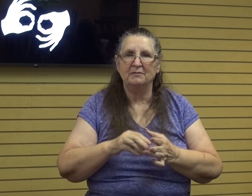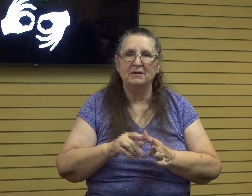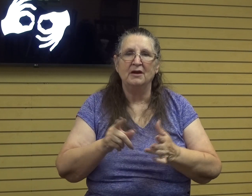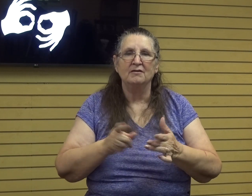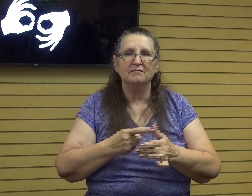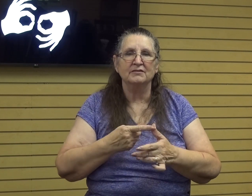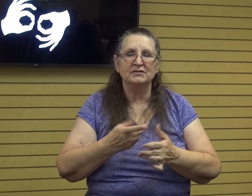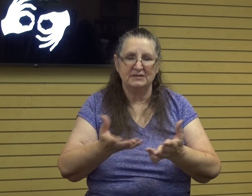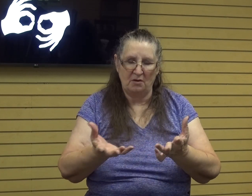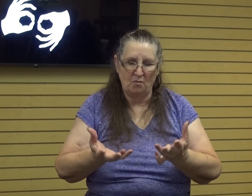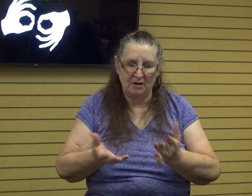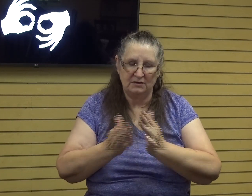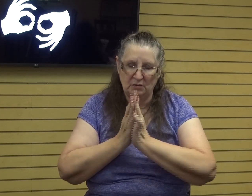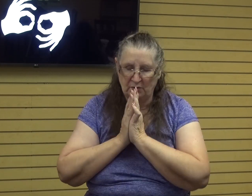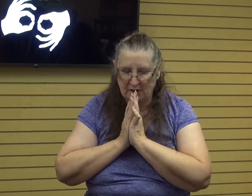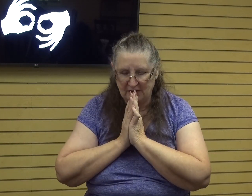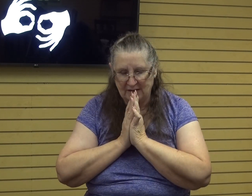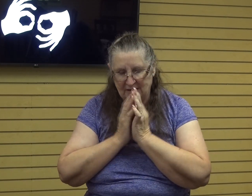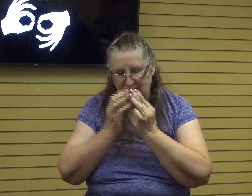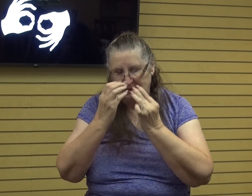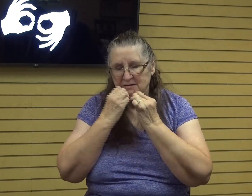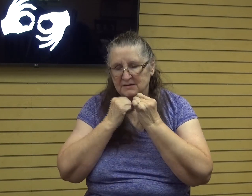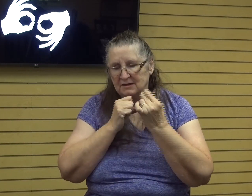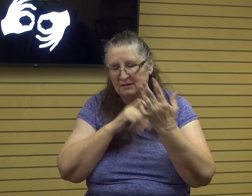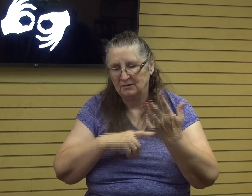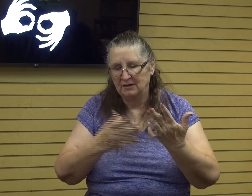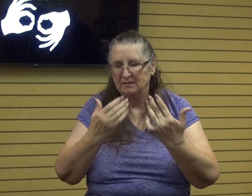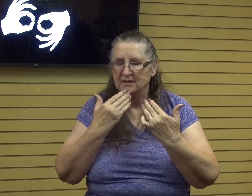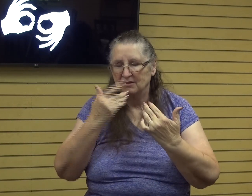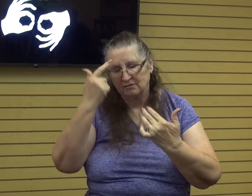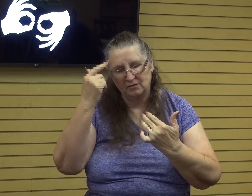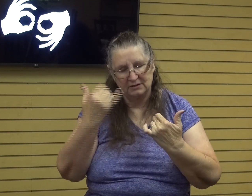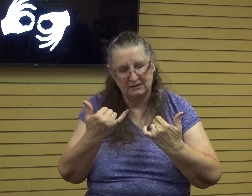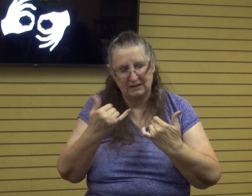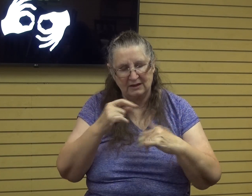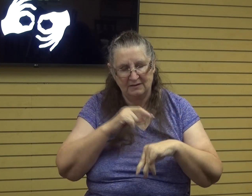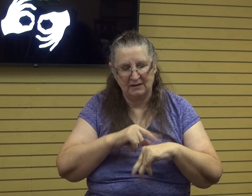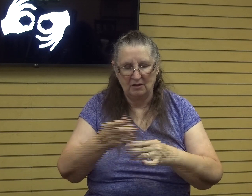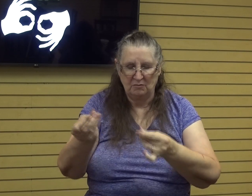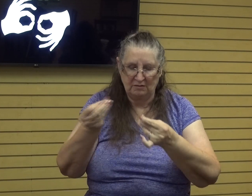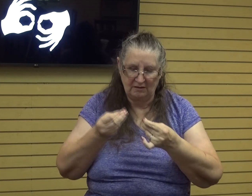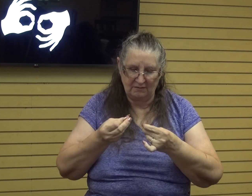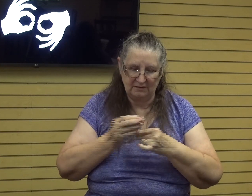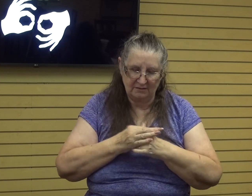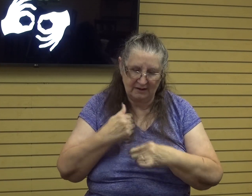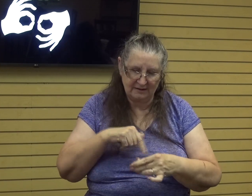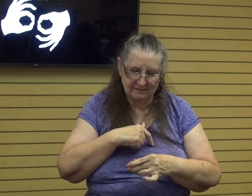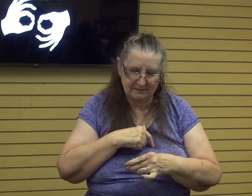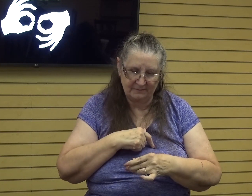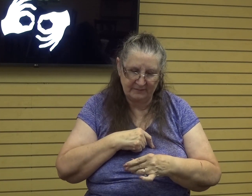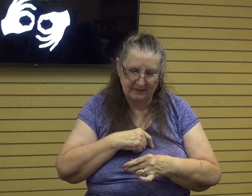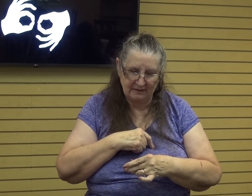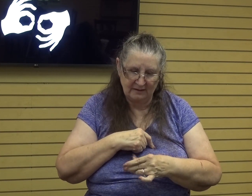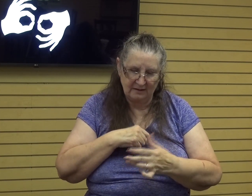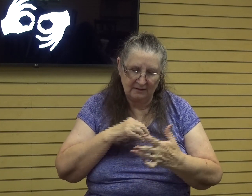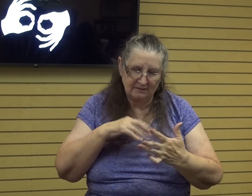pray. Dear Lord, I just thank you for today, and I thank you for the time that you've given us to just go into your word